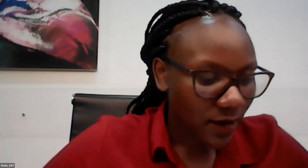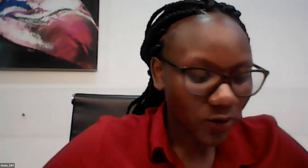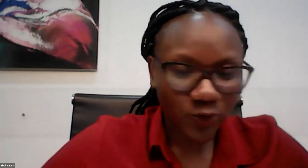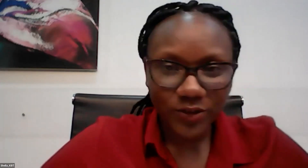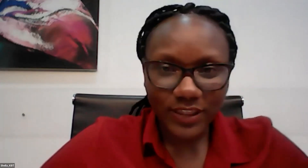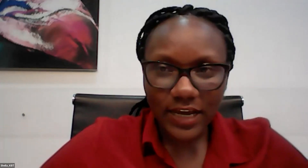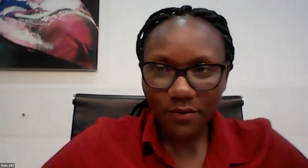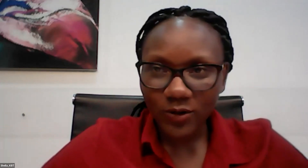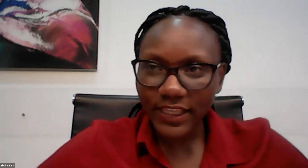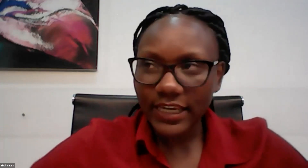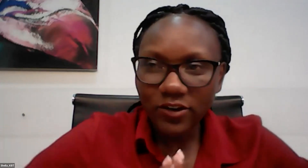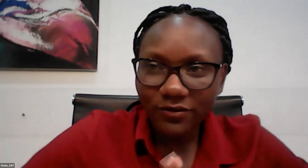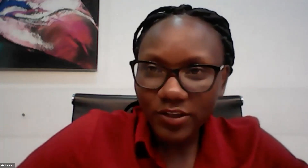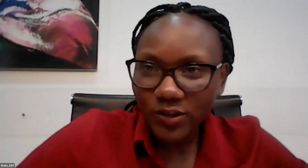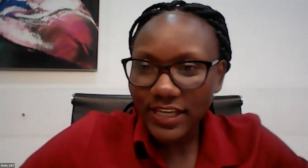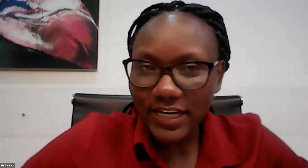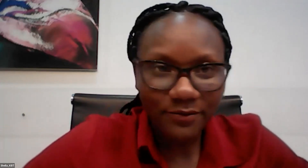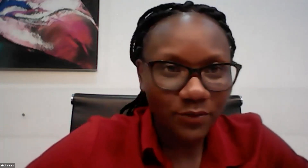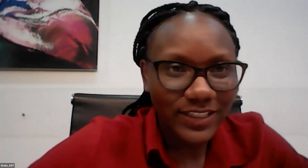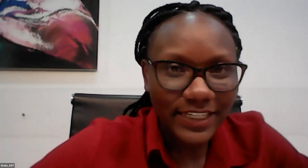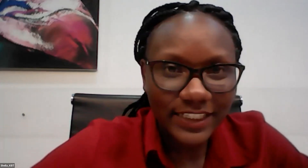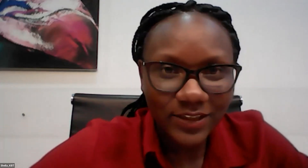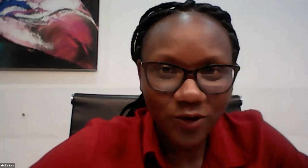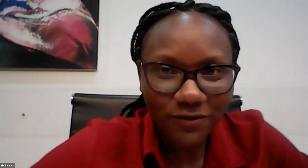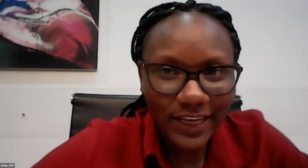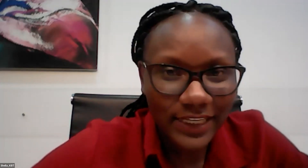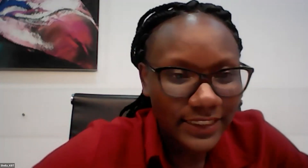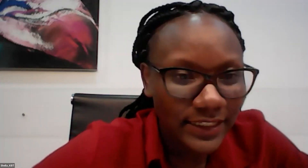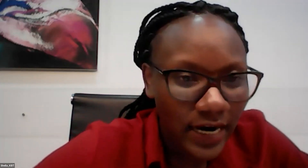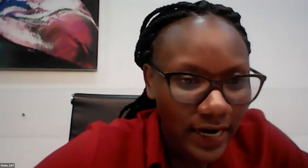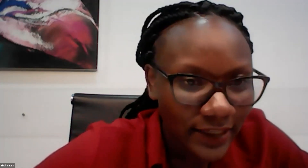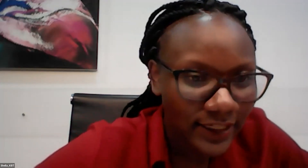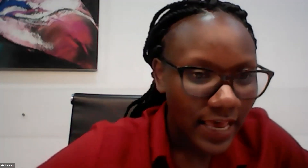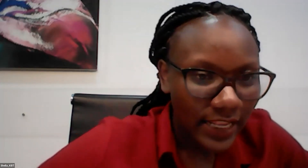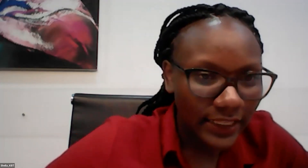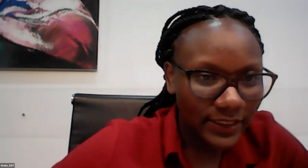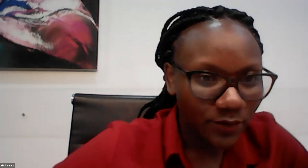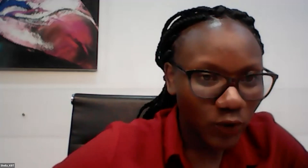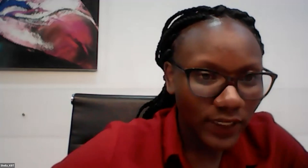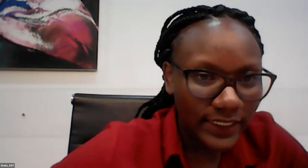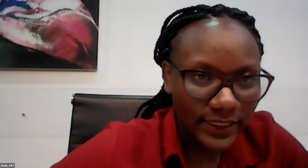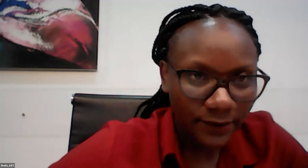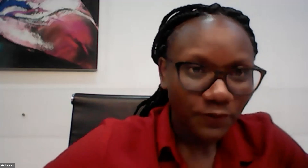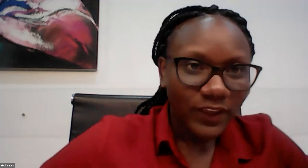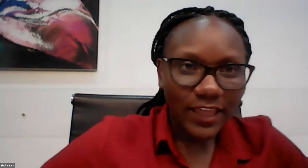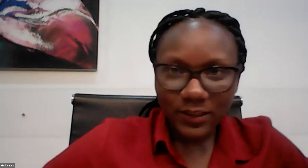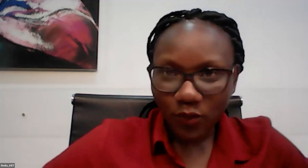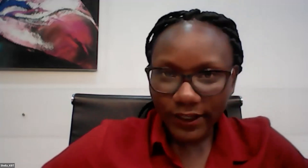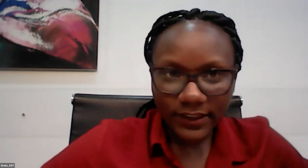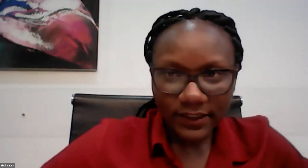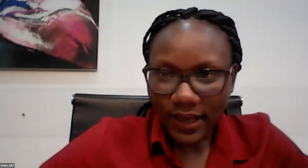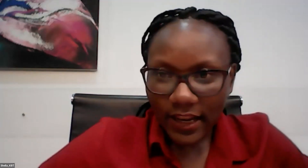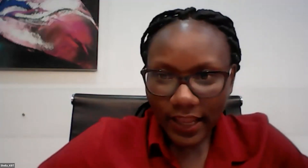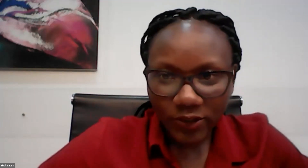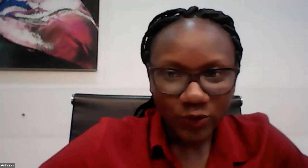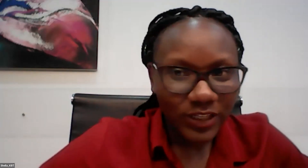comment about what you think about the innovations that have been presented so far. Let's interact. Let's keep on listening. At this